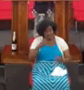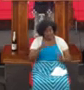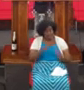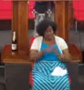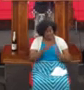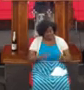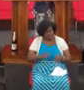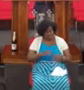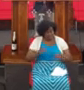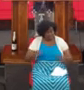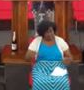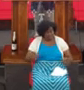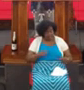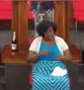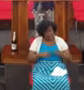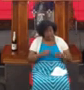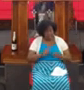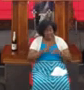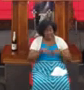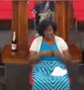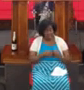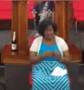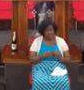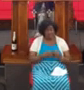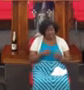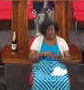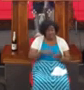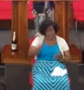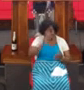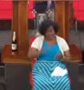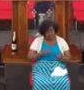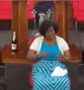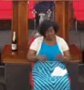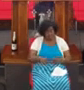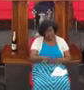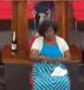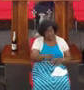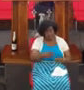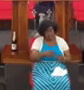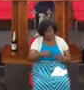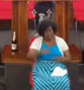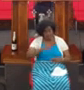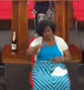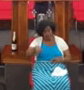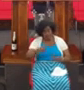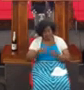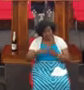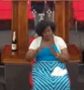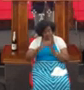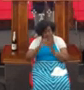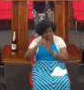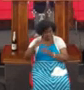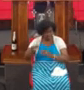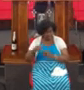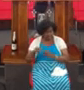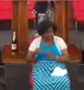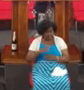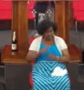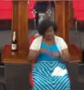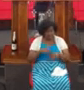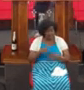story about how this man was traveling from Jerusalem to Jericho. How this man